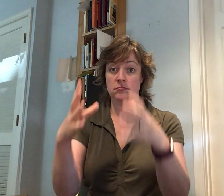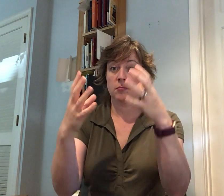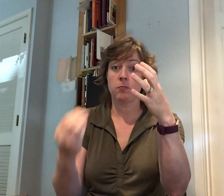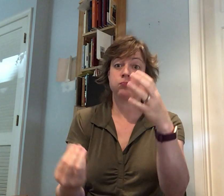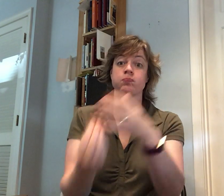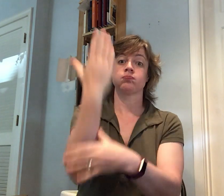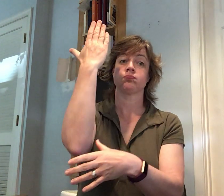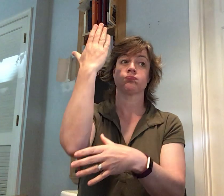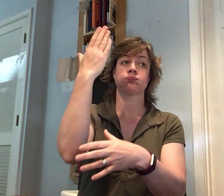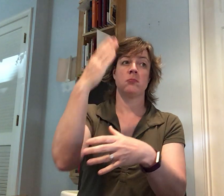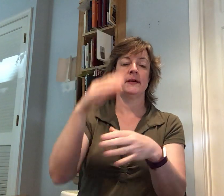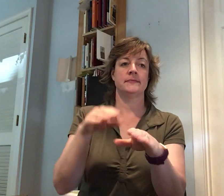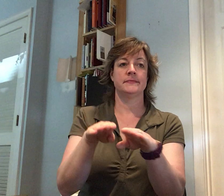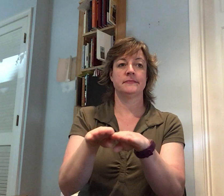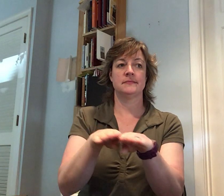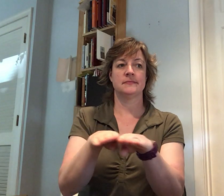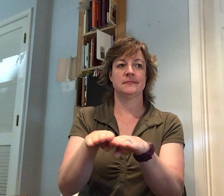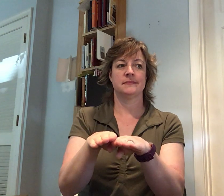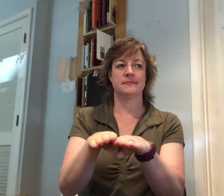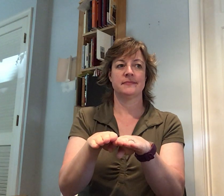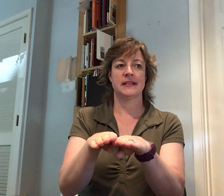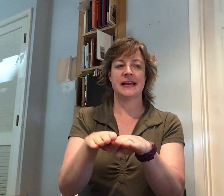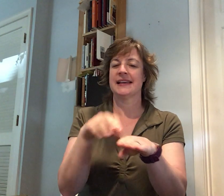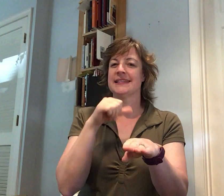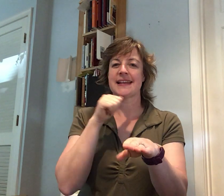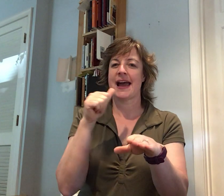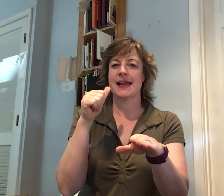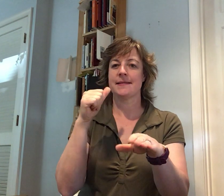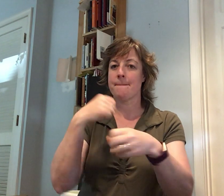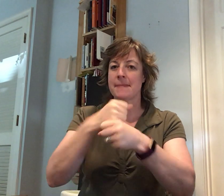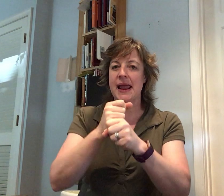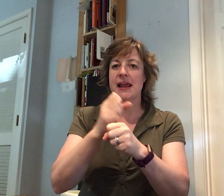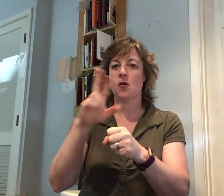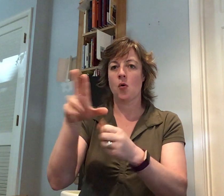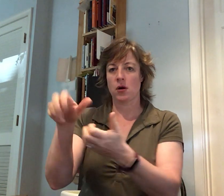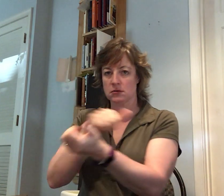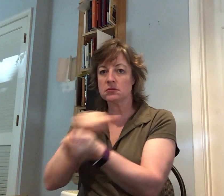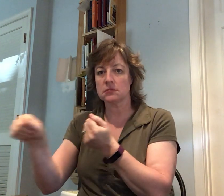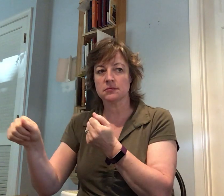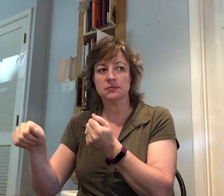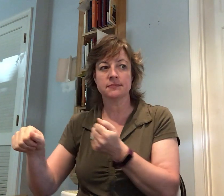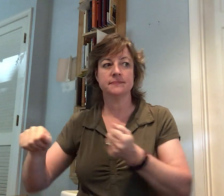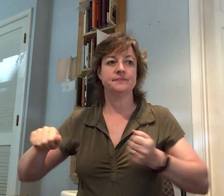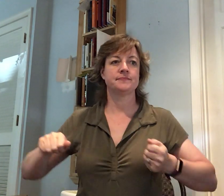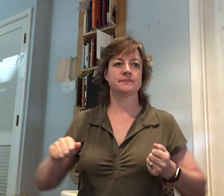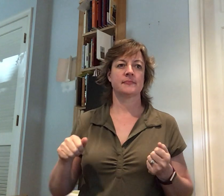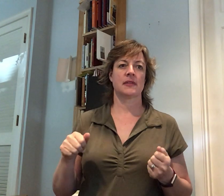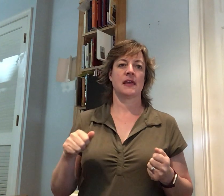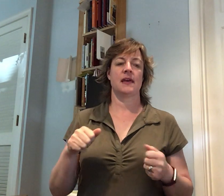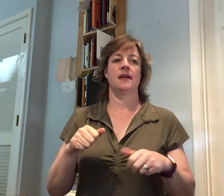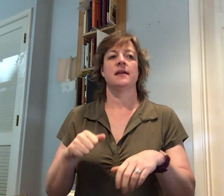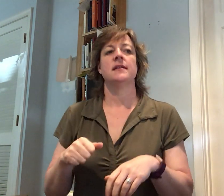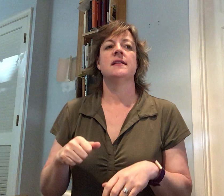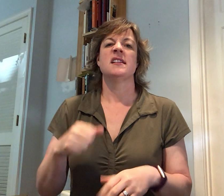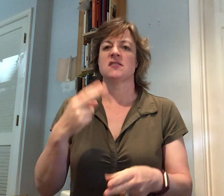are neither created nor destroyed. This is why this type of boundary is also called